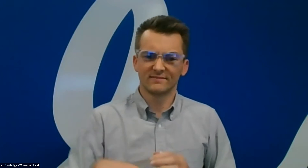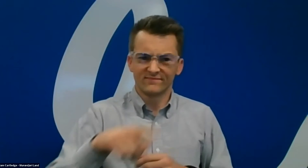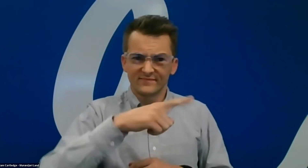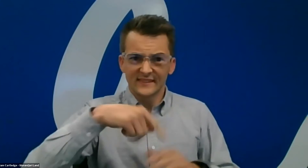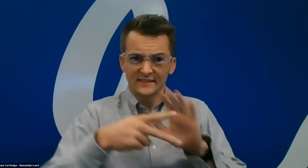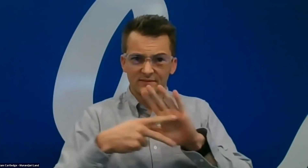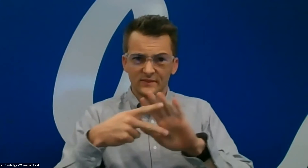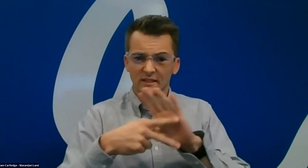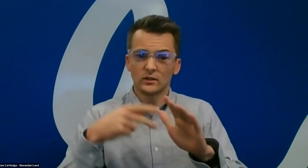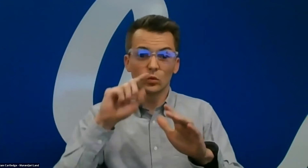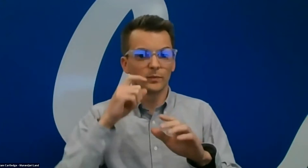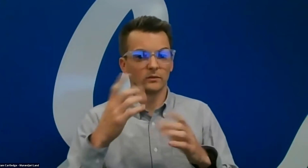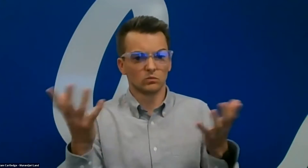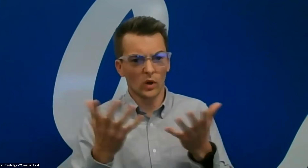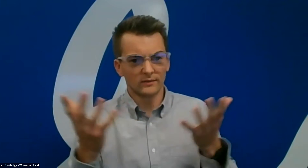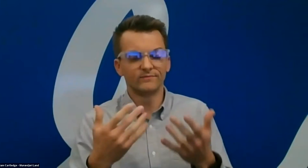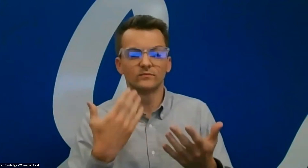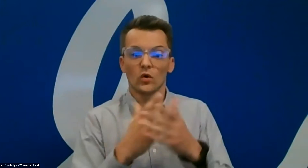well after this evening.